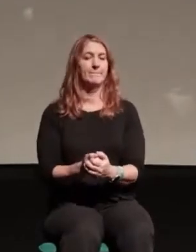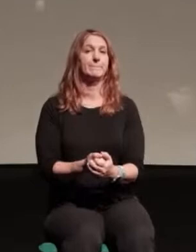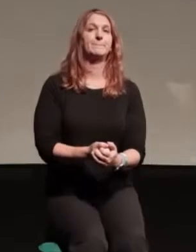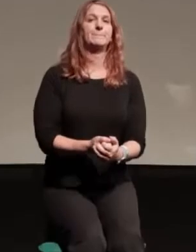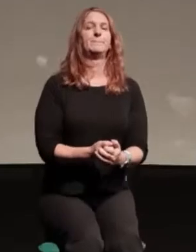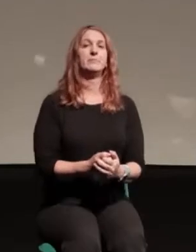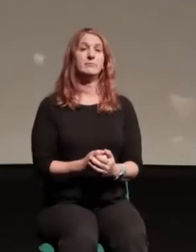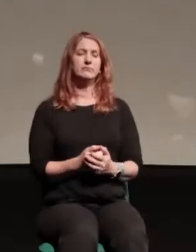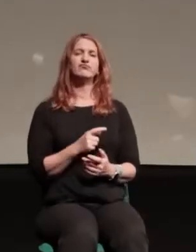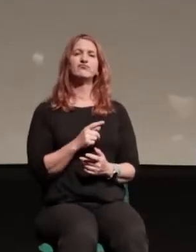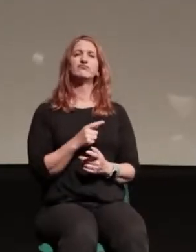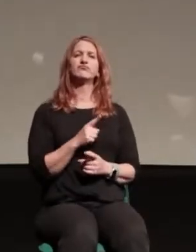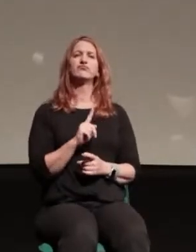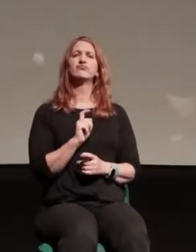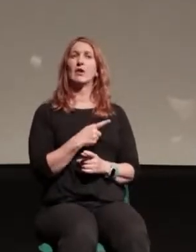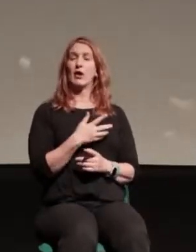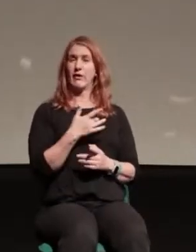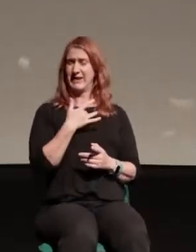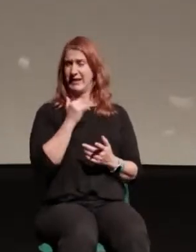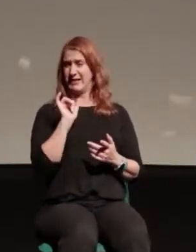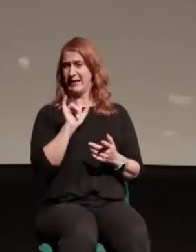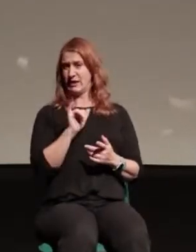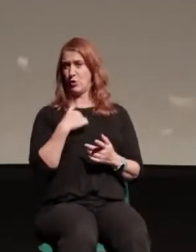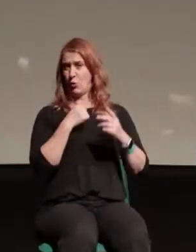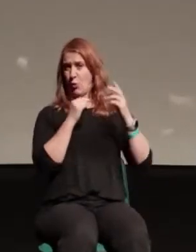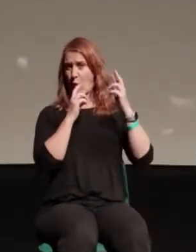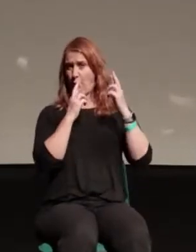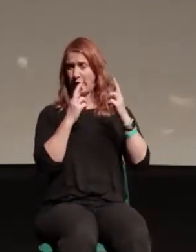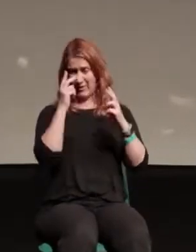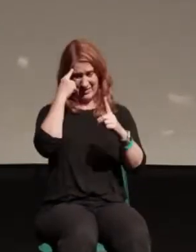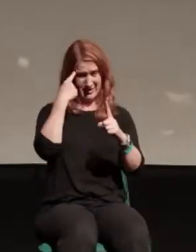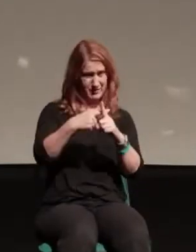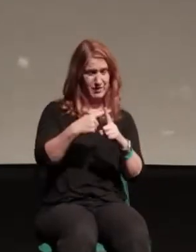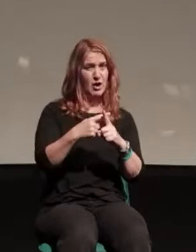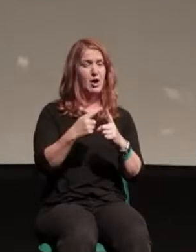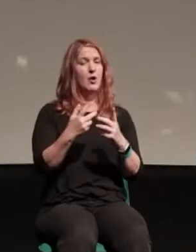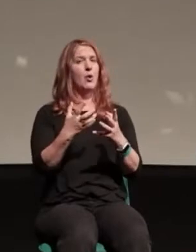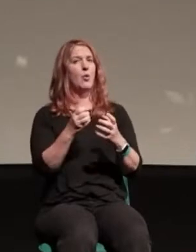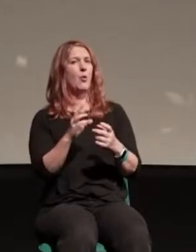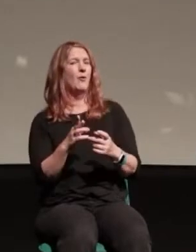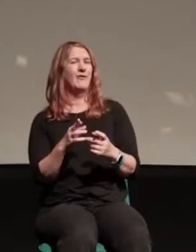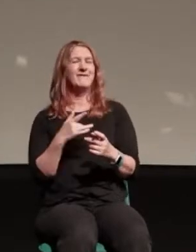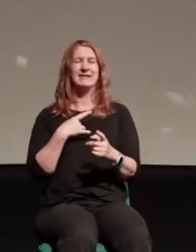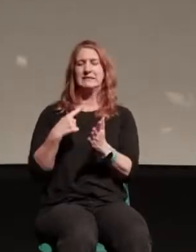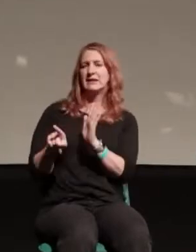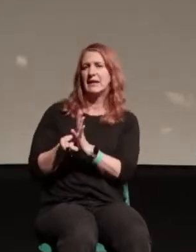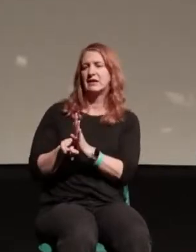Does the series end on a hopeful note? I've actually debated this with some friends. I think so.